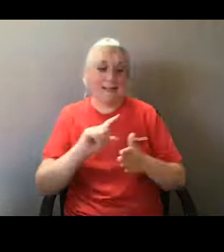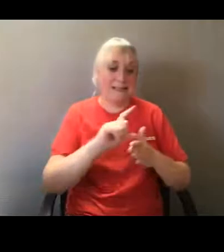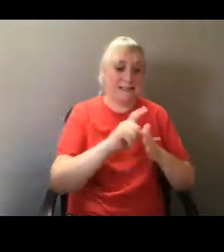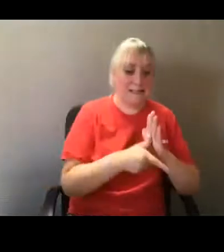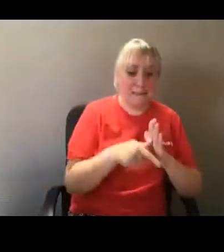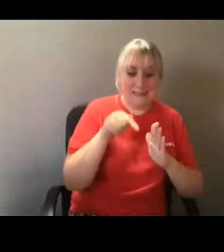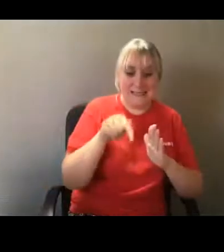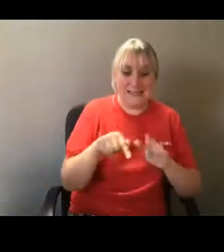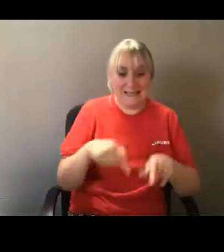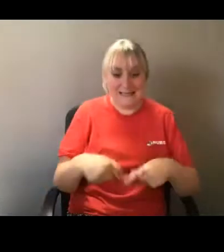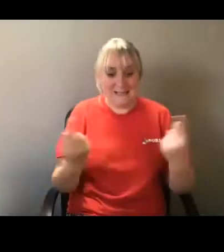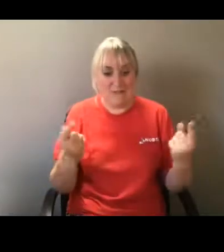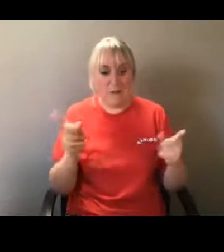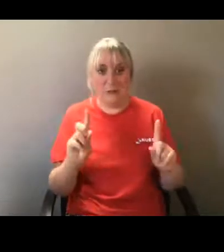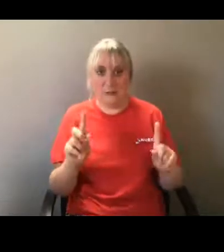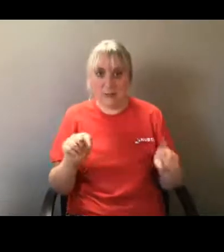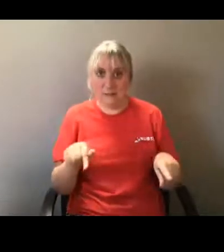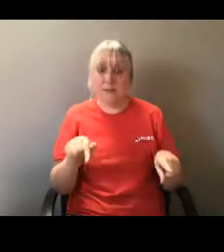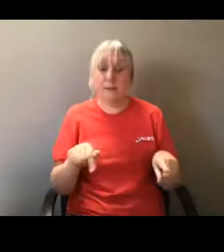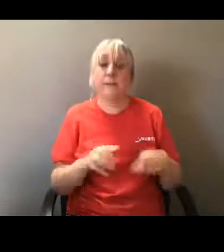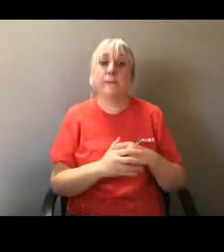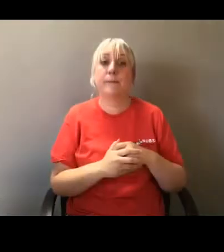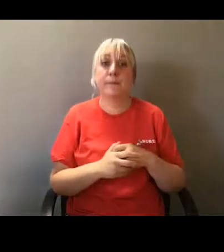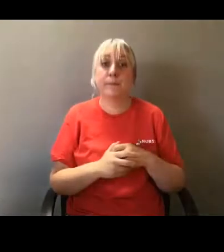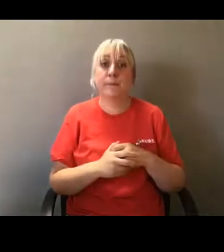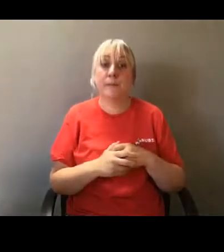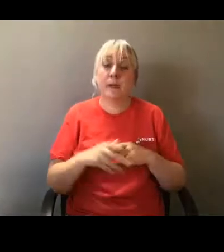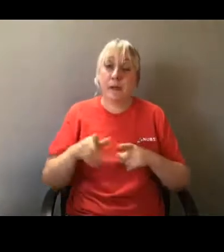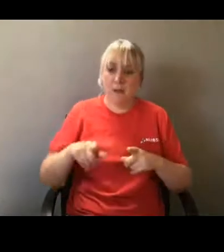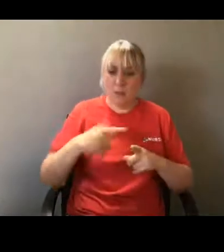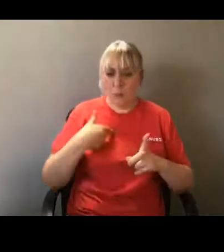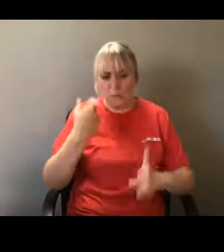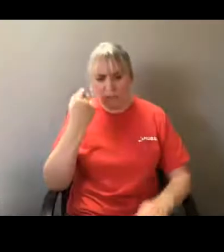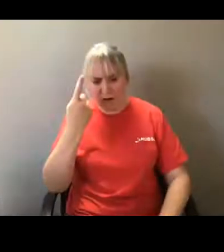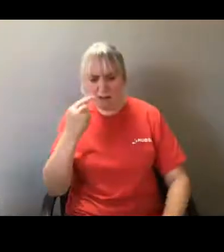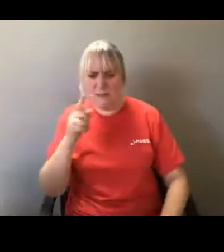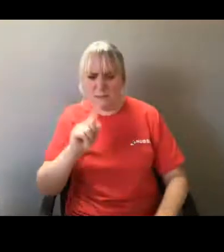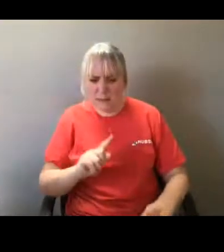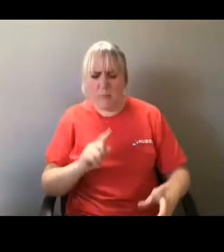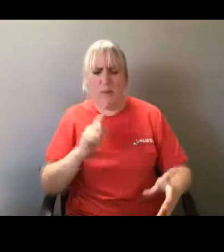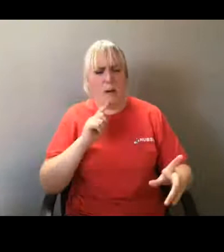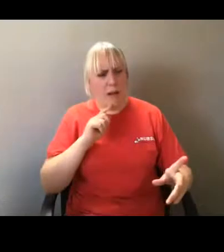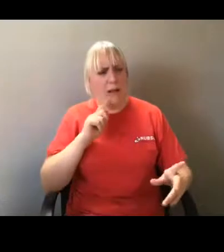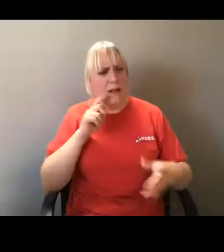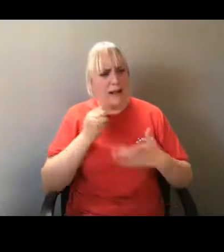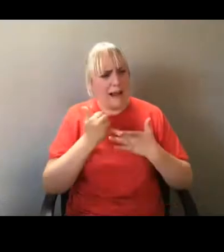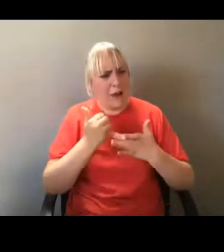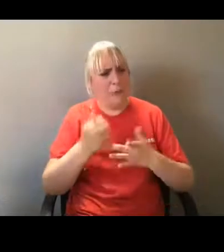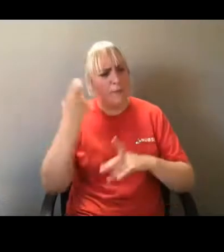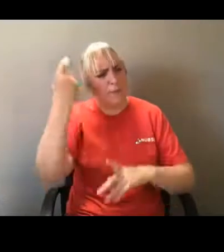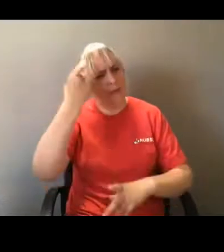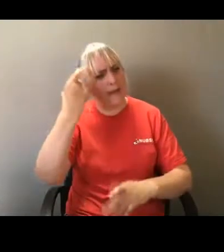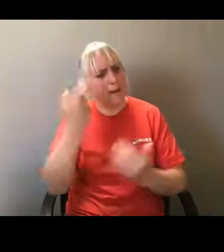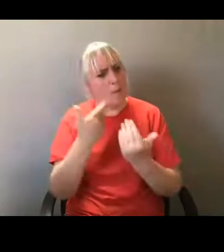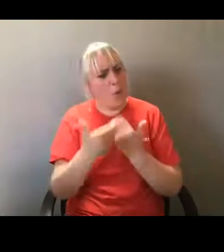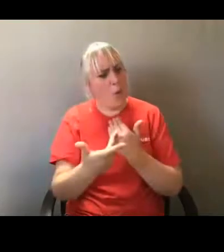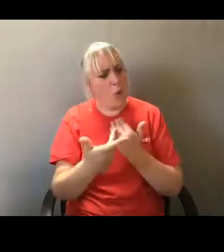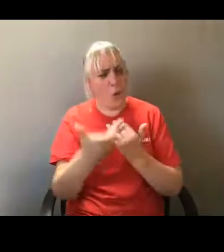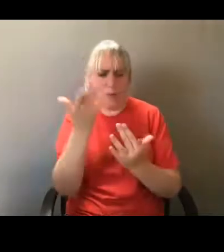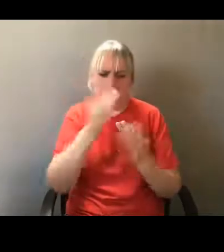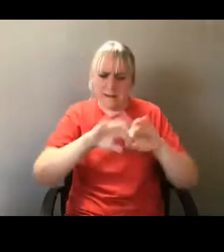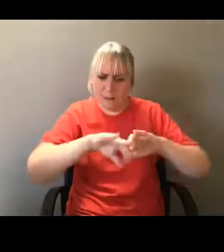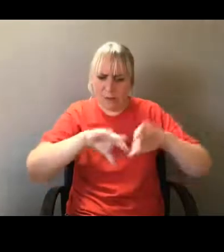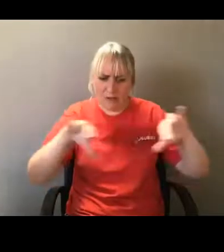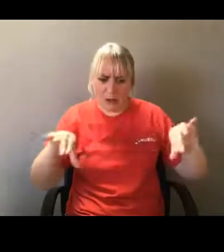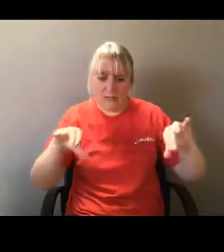in depth with participants, and people found it really helpful as a tool to help them thinking. Everyone agreed that if